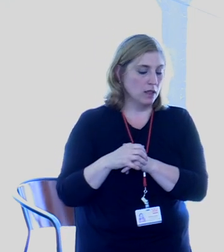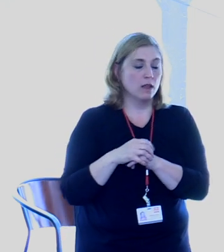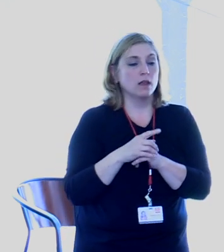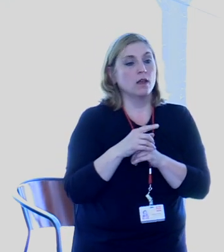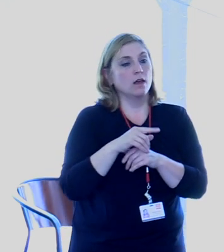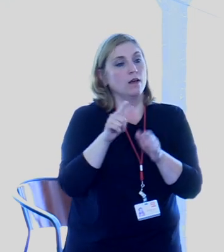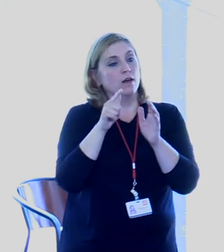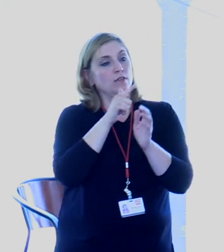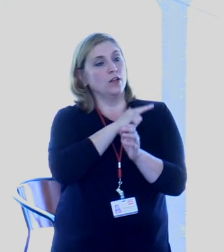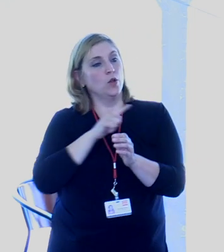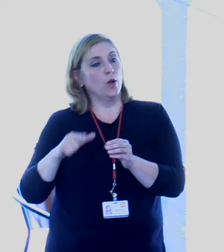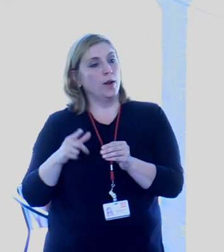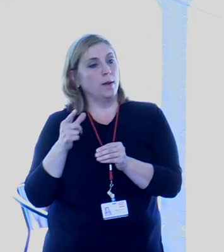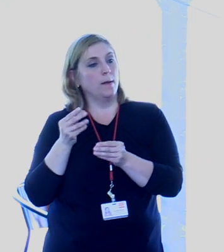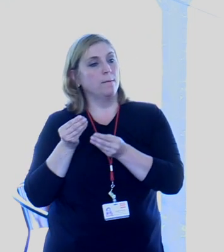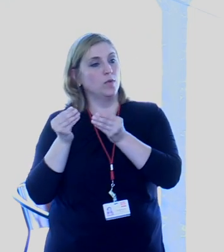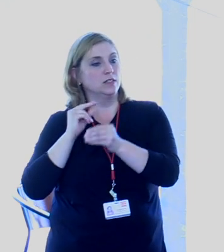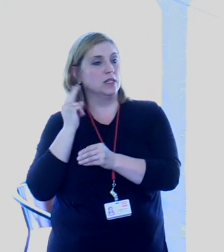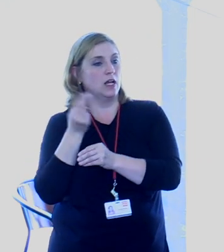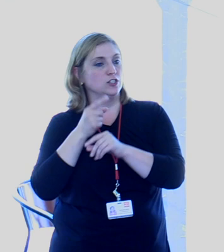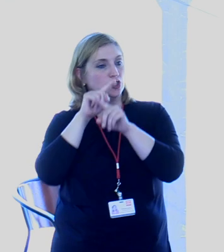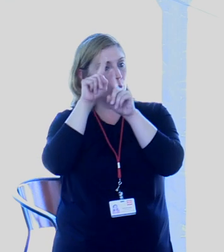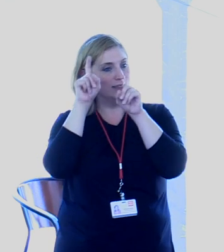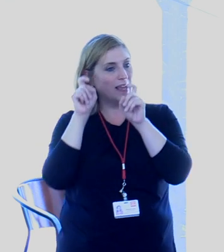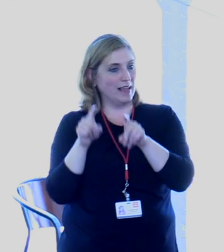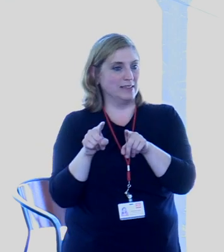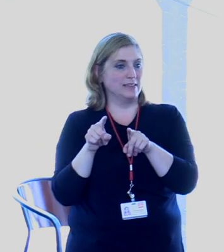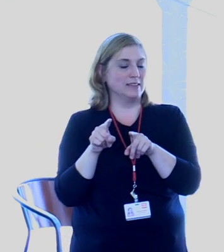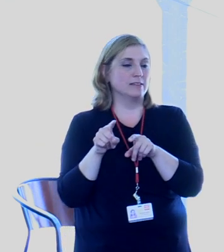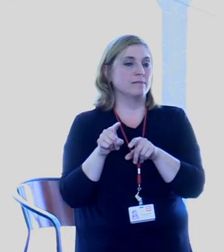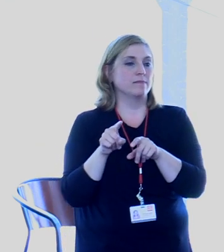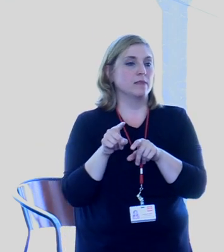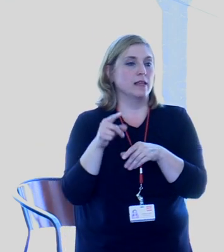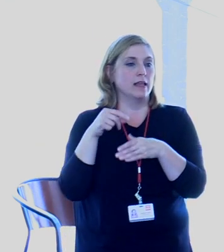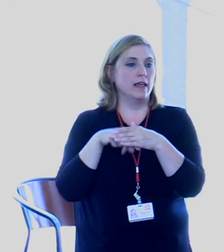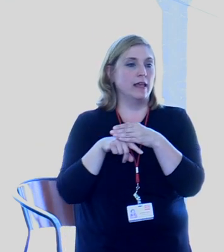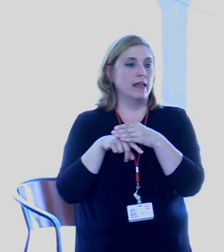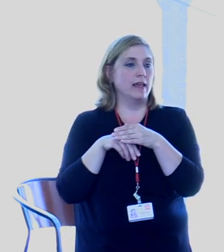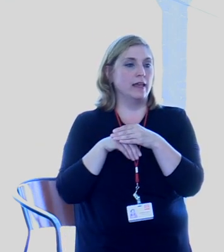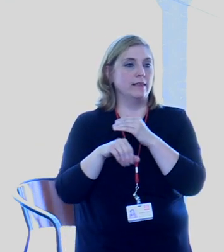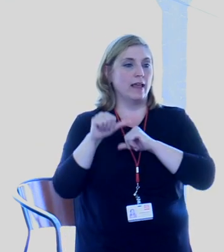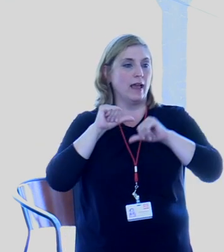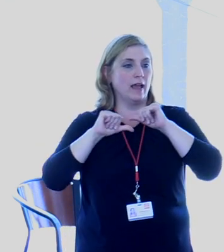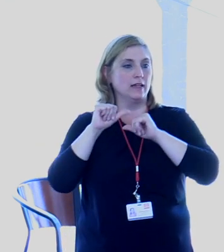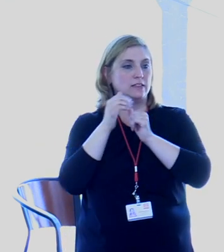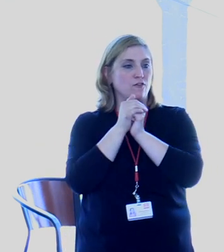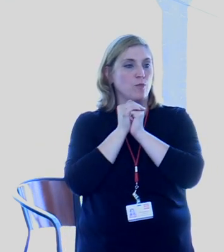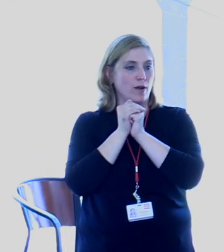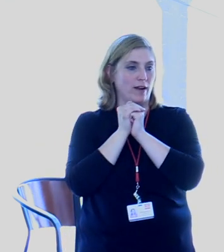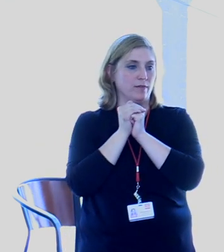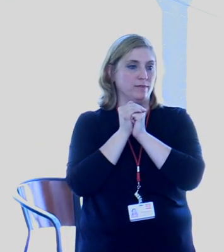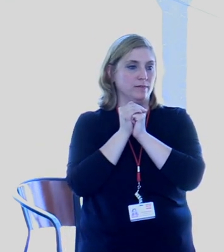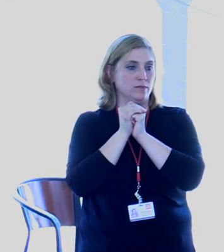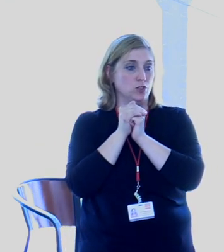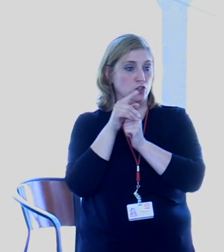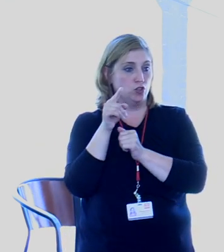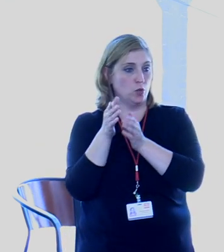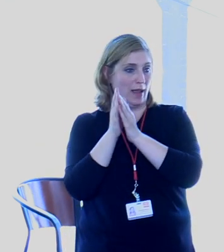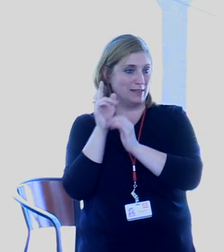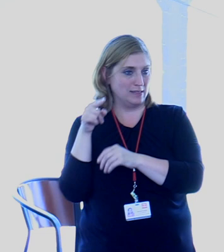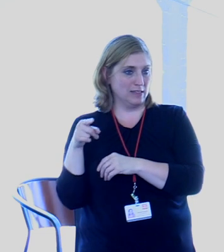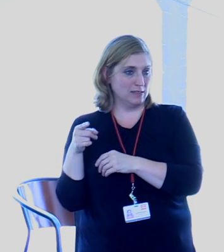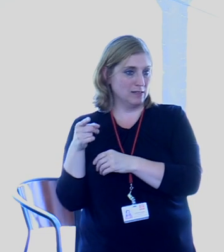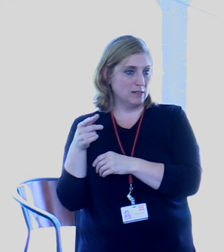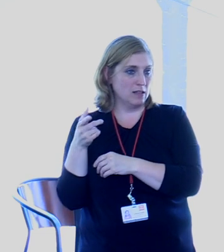The Lord puts us to a test. The Lord puts us to a test in the very act of prayer. Now, have you ever been asked this?